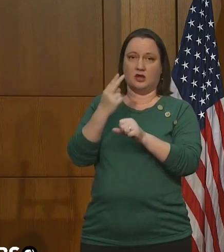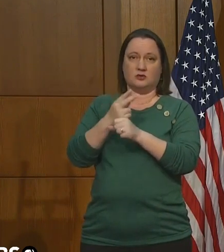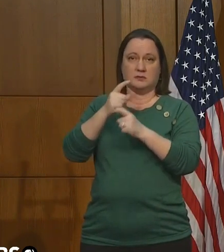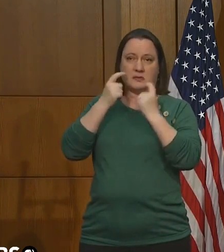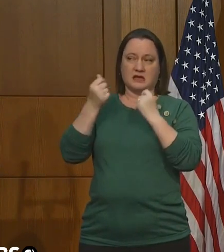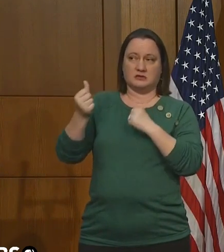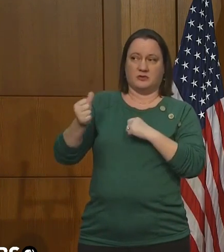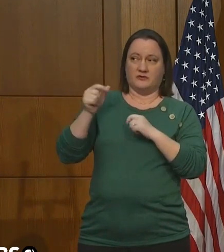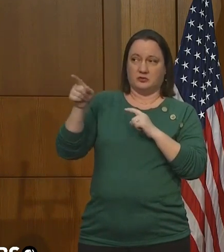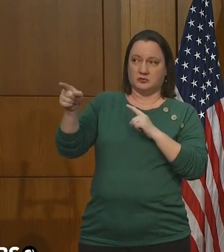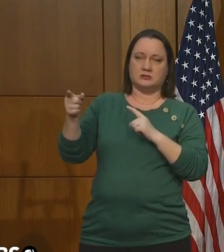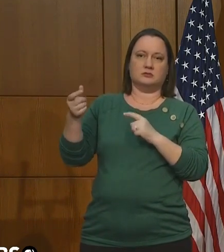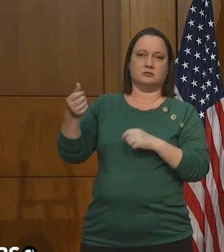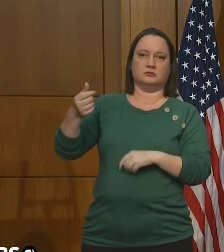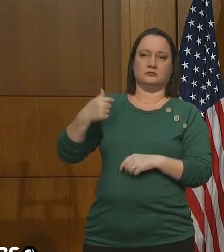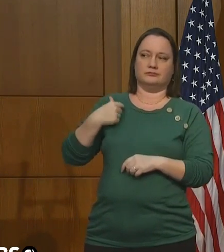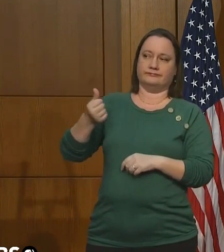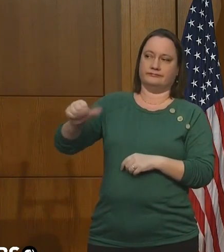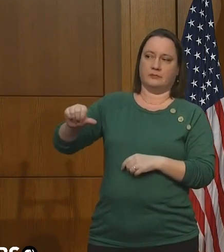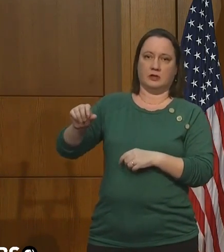a mask. Is that correct?